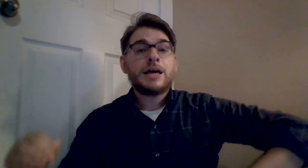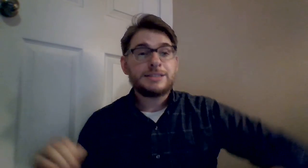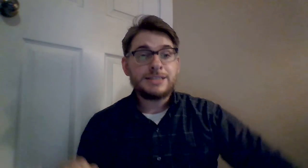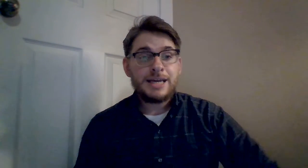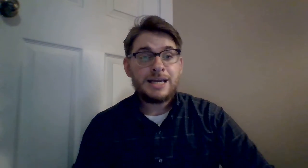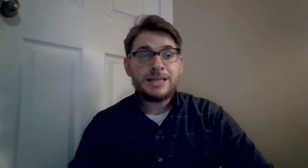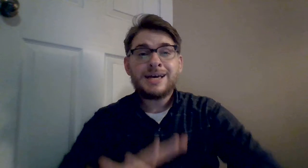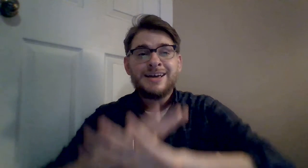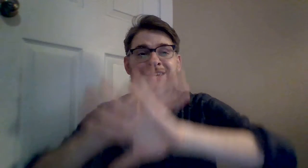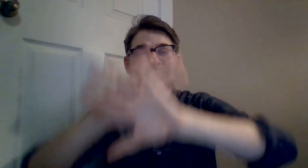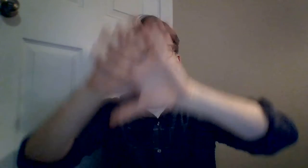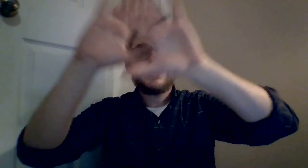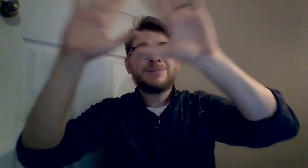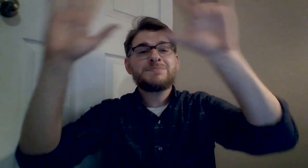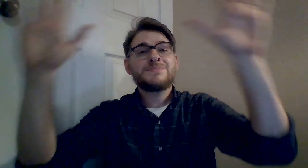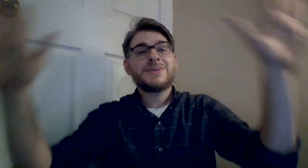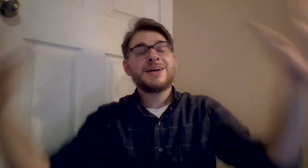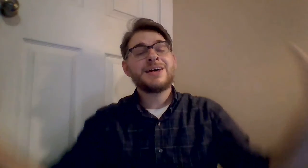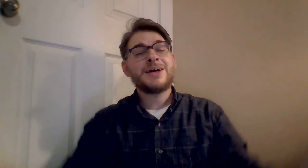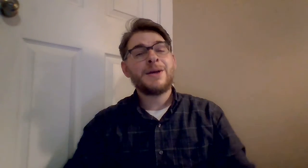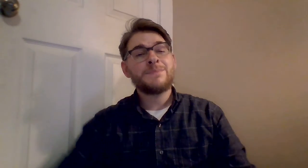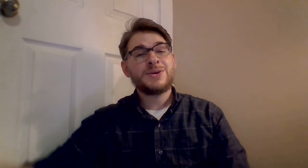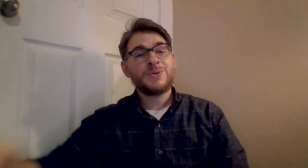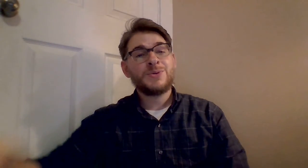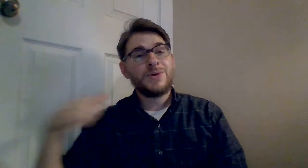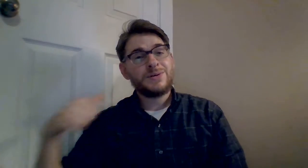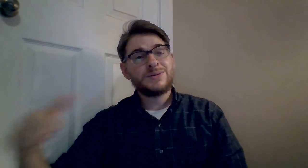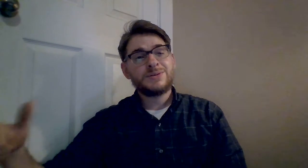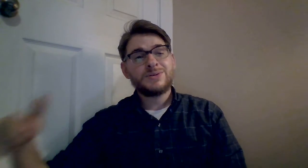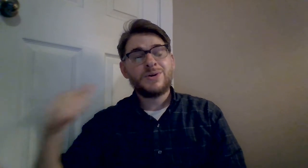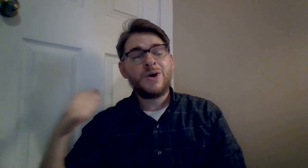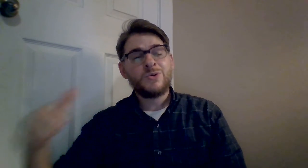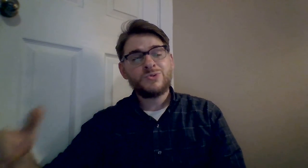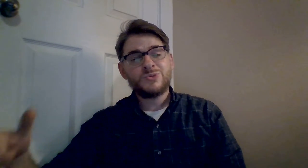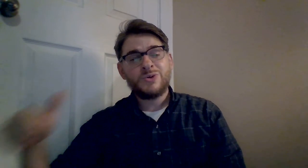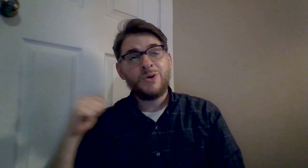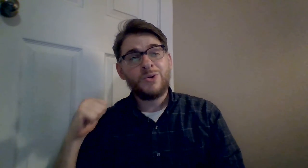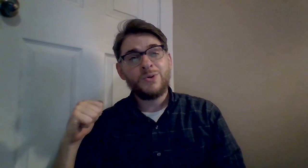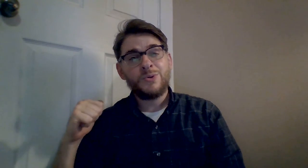Daylight come and me won't go home.